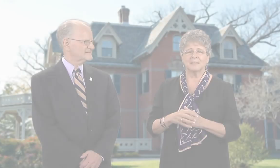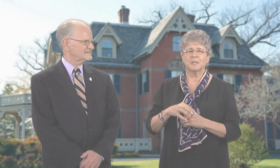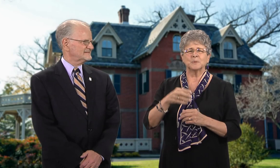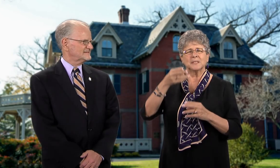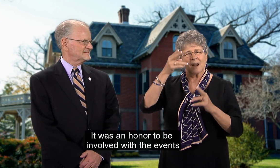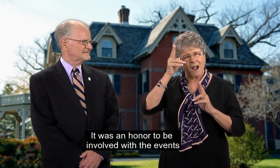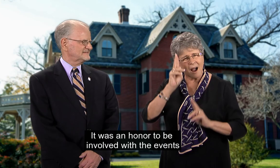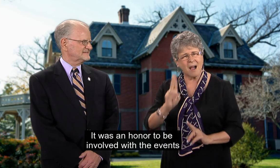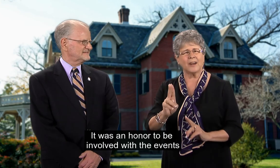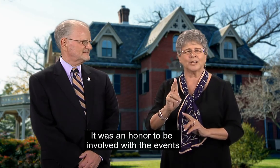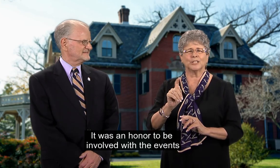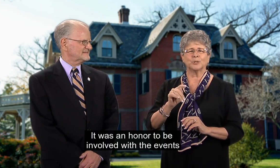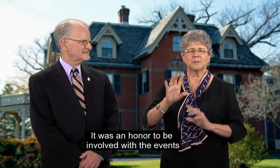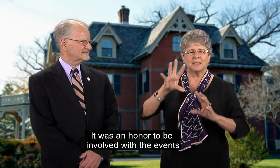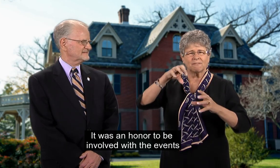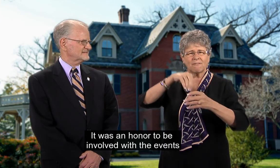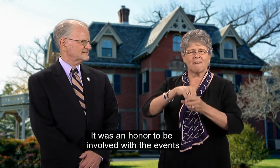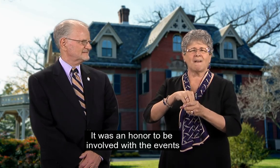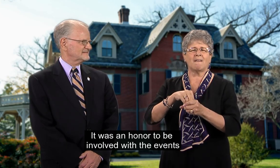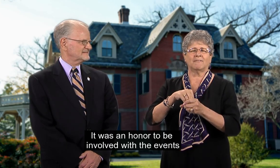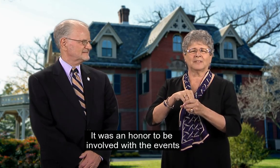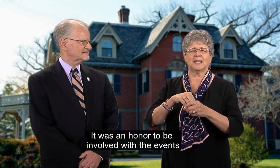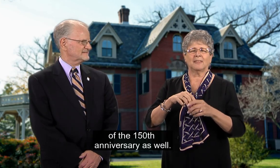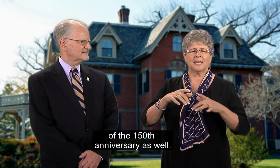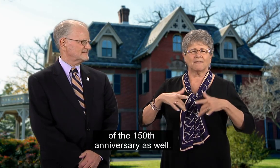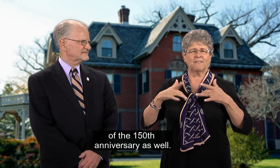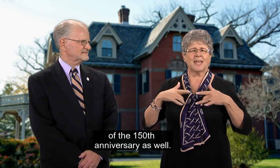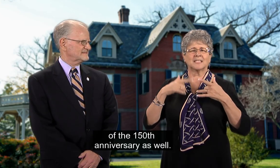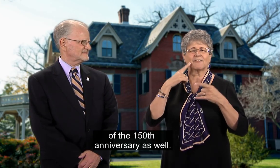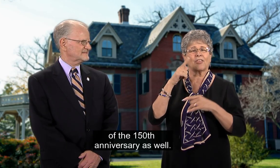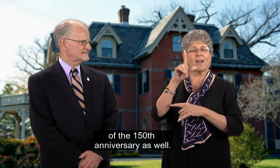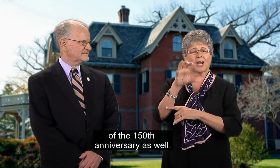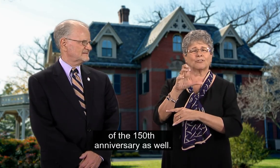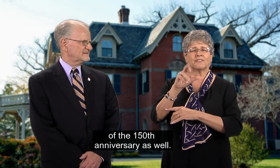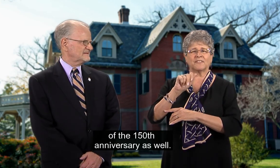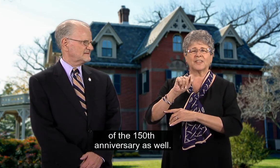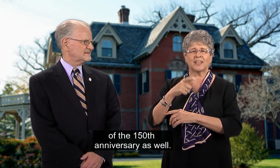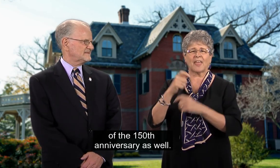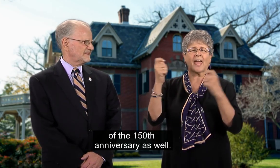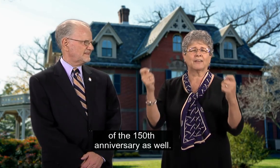It was an honor to be involved with the events of the 150th anniversary as well.